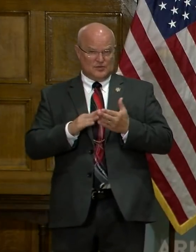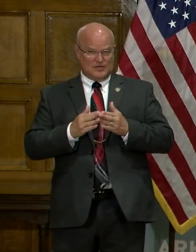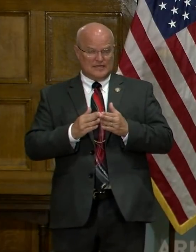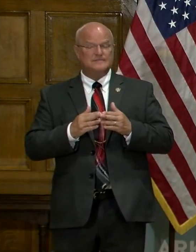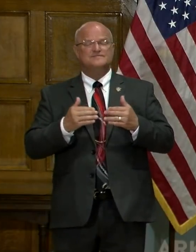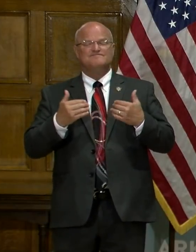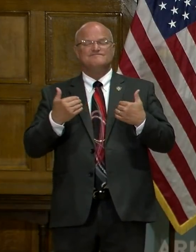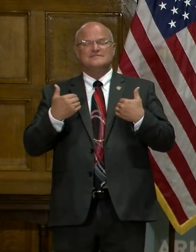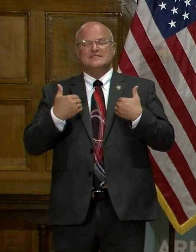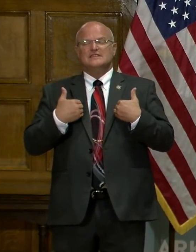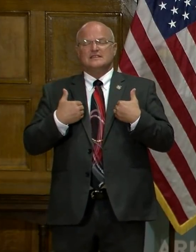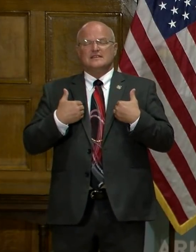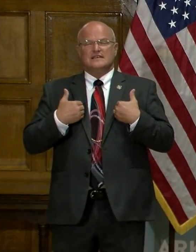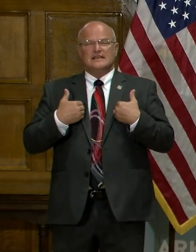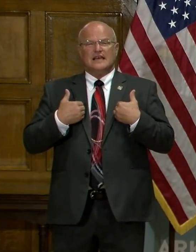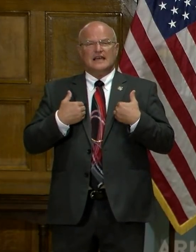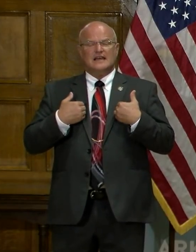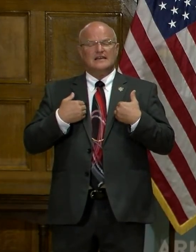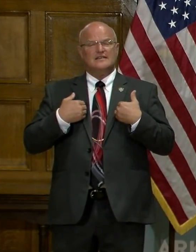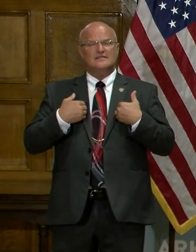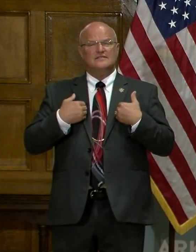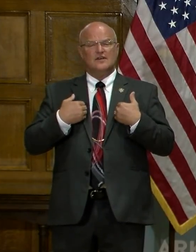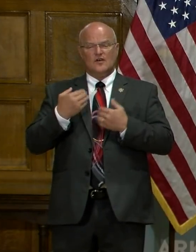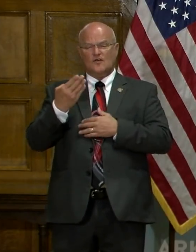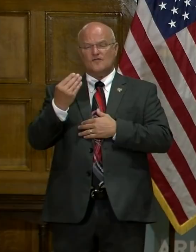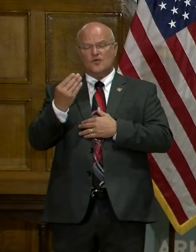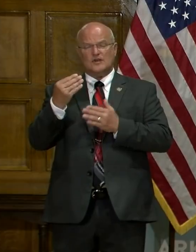So we have the Governor mentioned